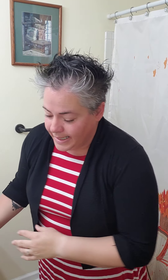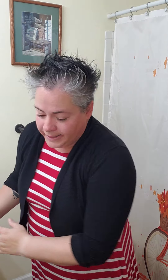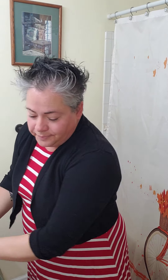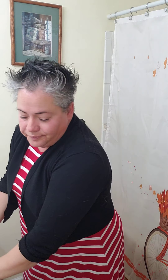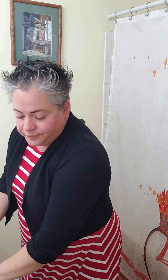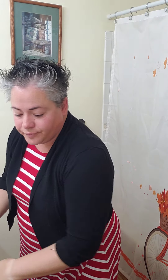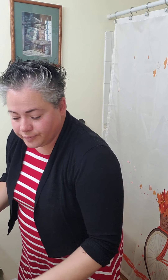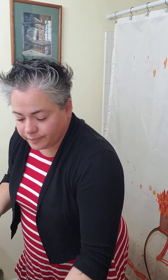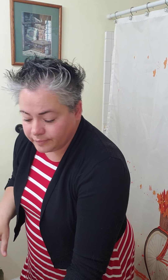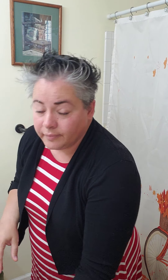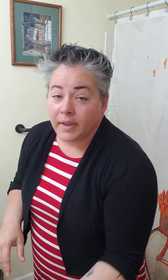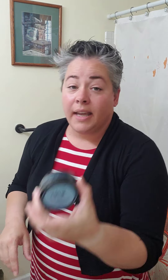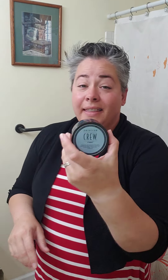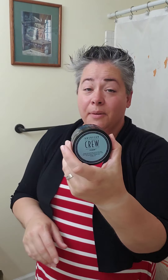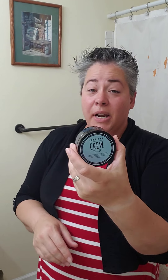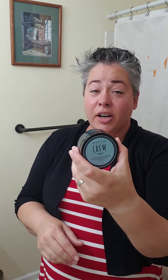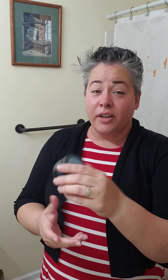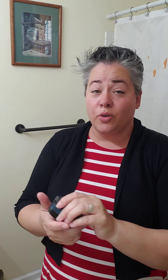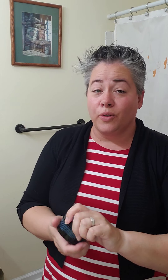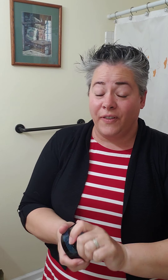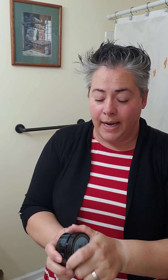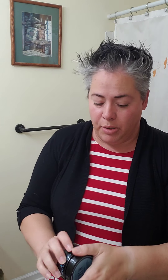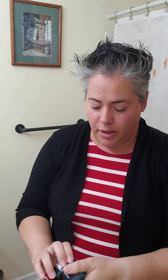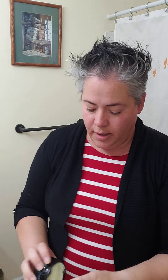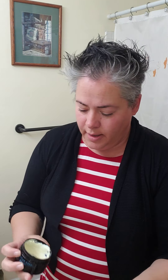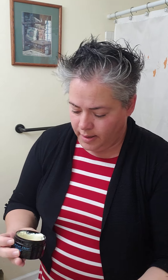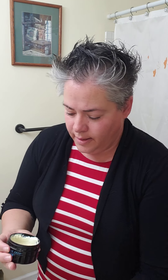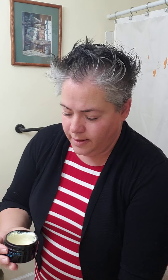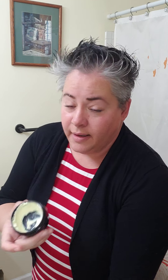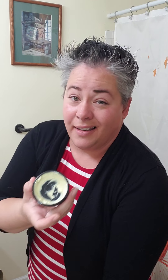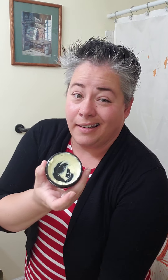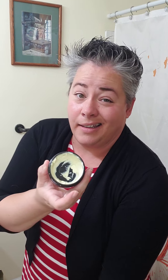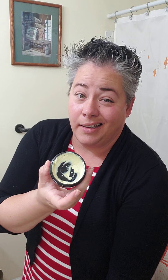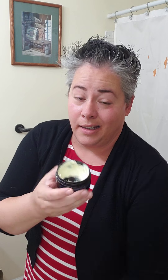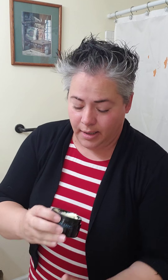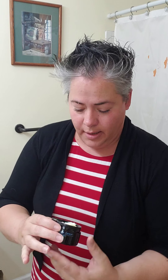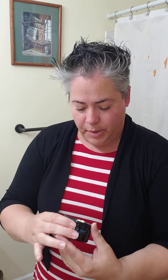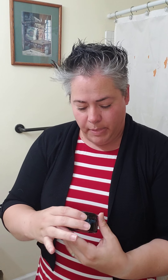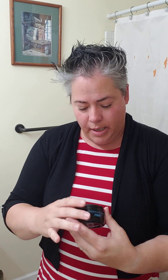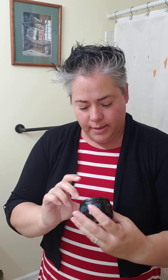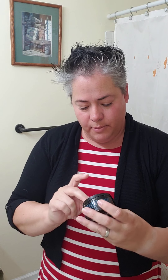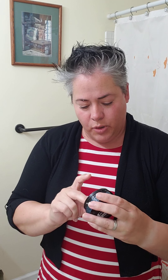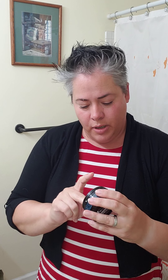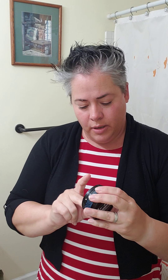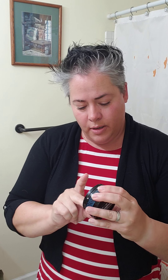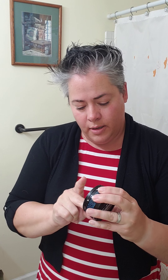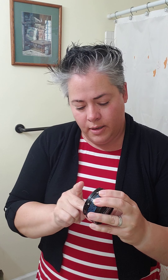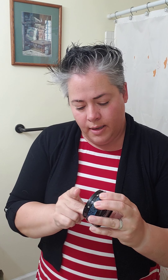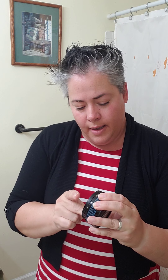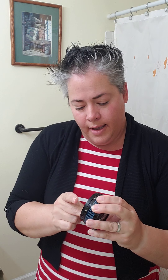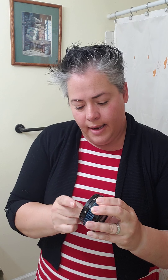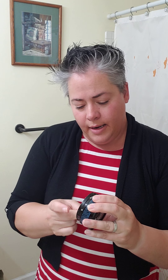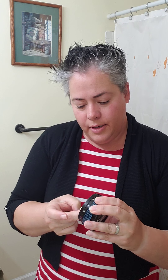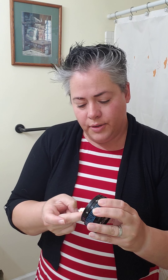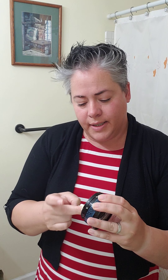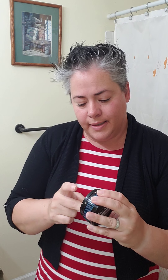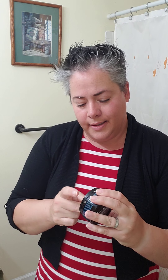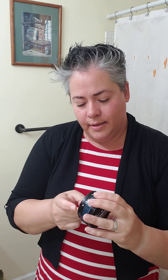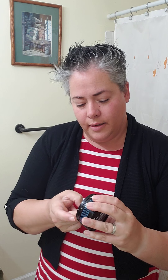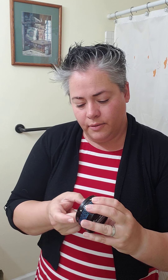thing, the American Crew Fiber. I need to be buying some more. And I use, because,